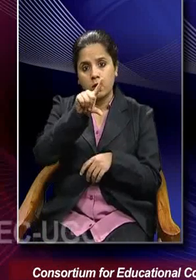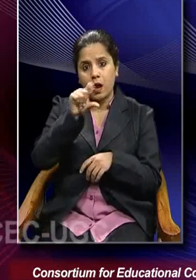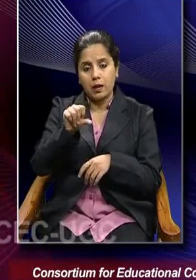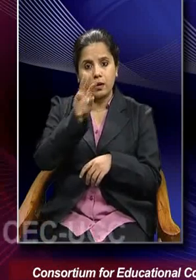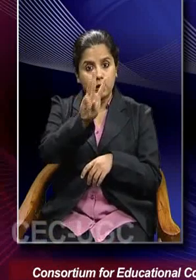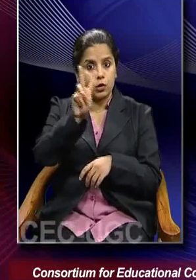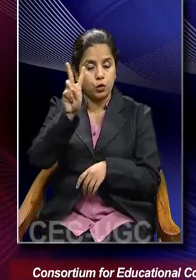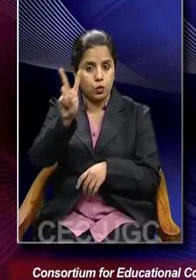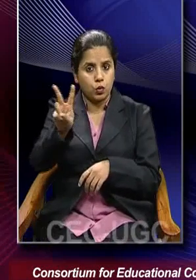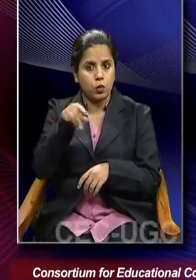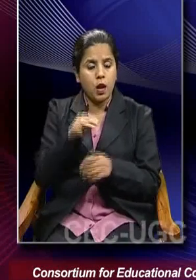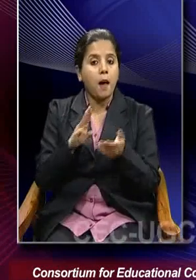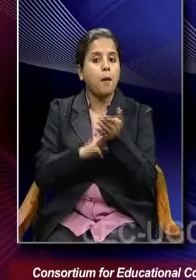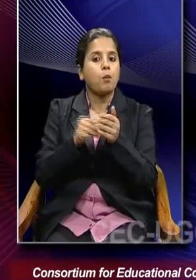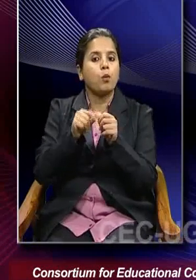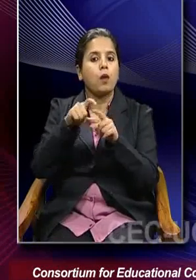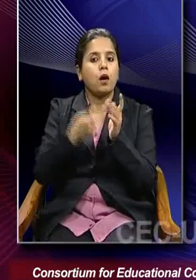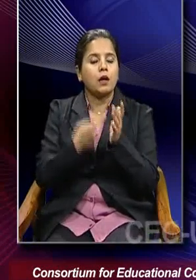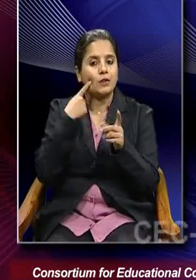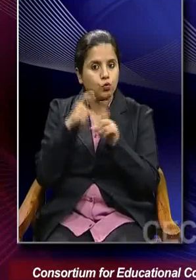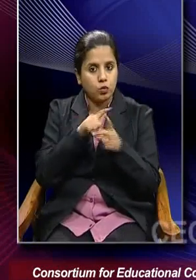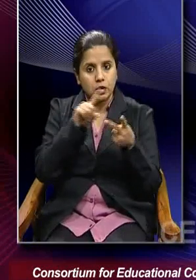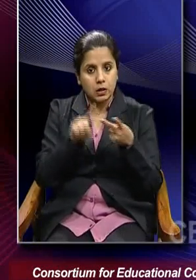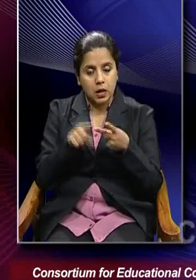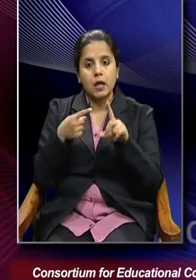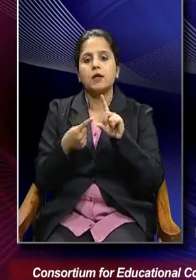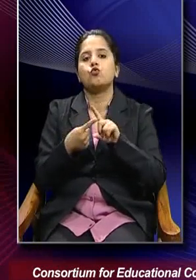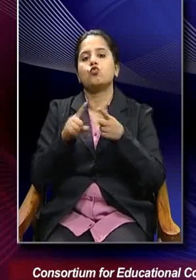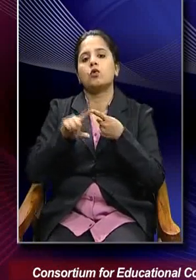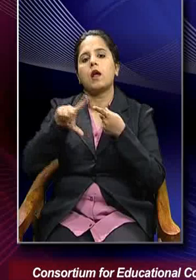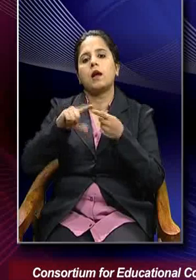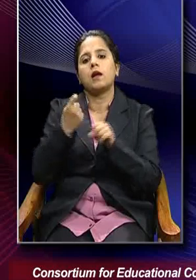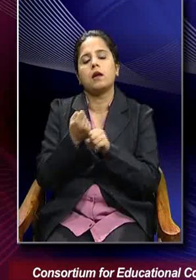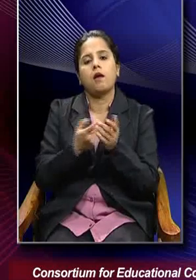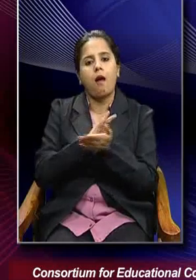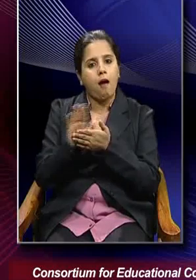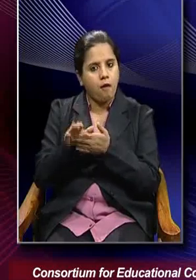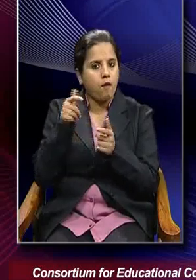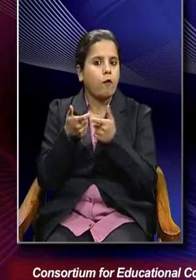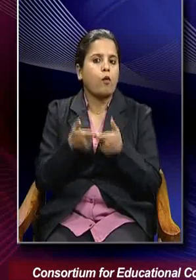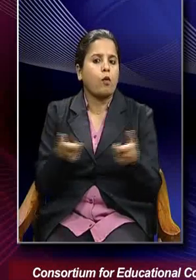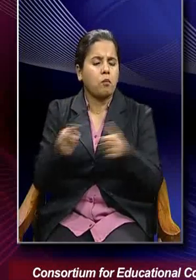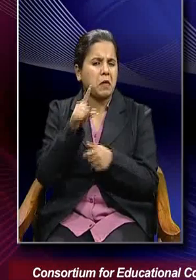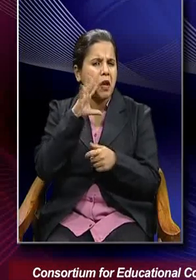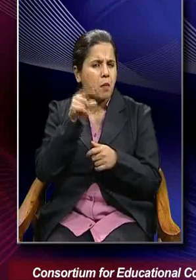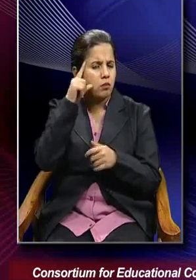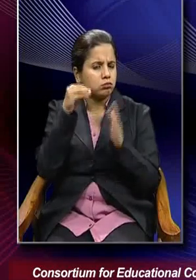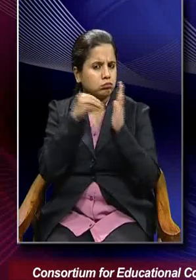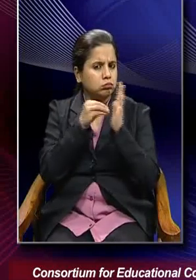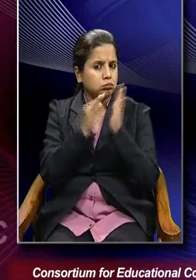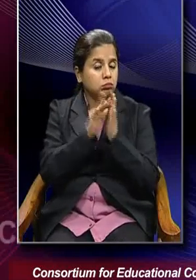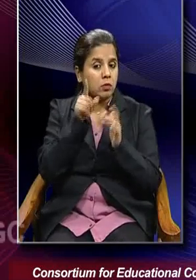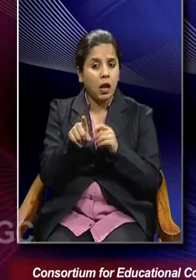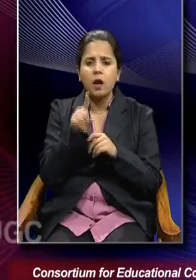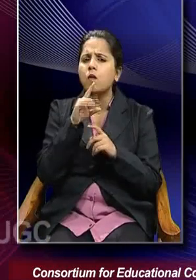1932 Madrid Telegraph Conference. Important to also note here a very interesting